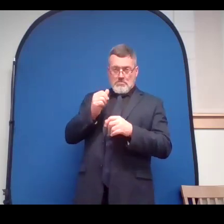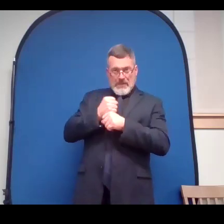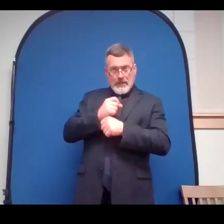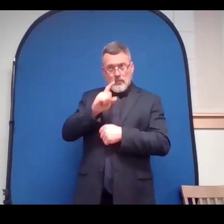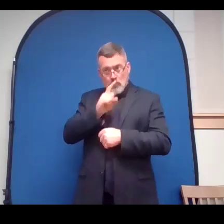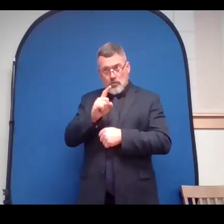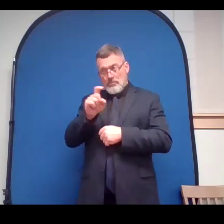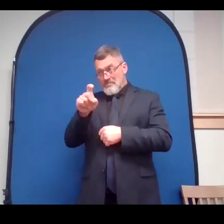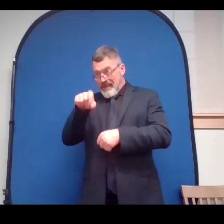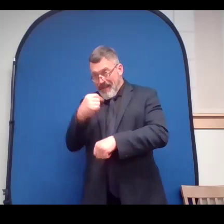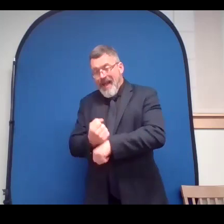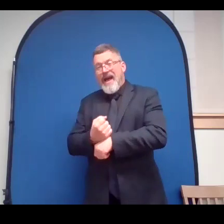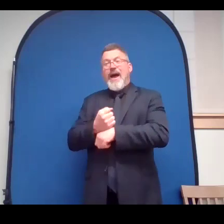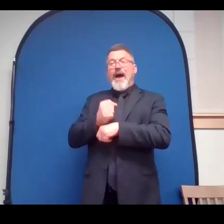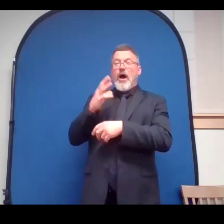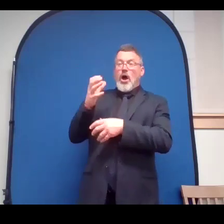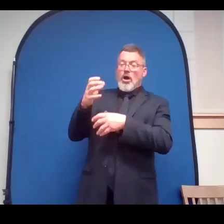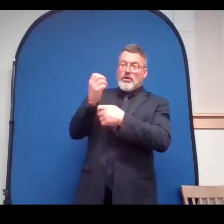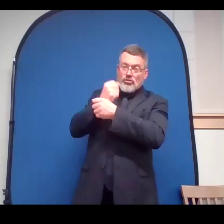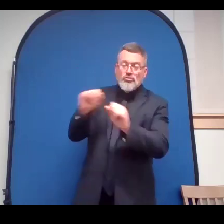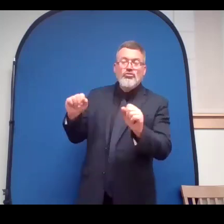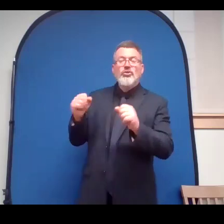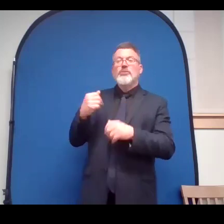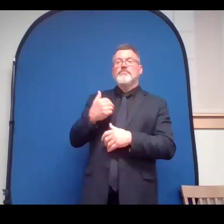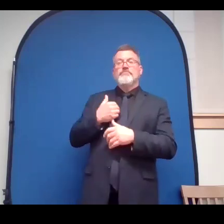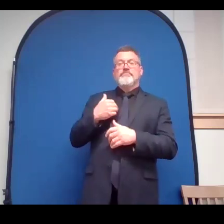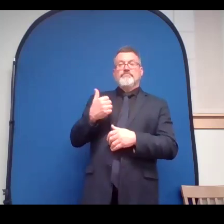securing his, using gun locks, gun safes.